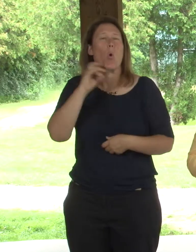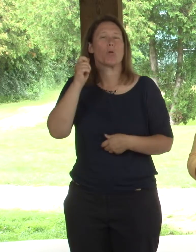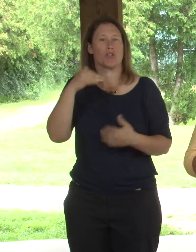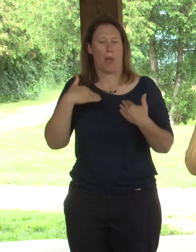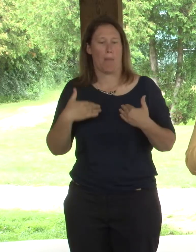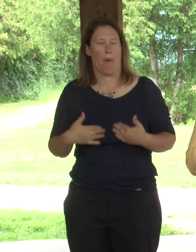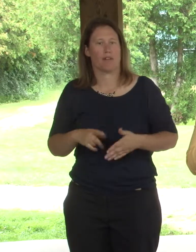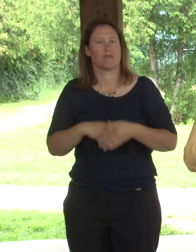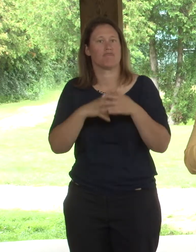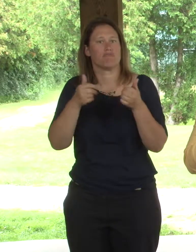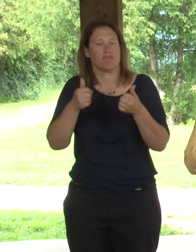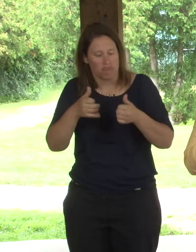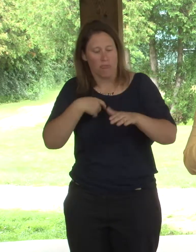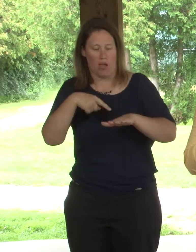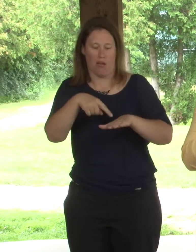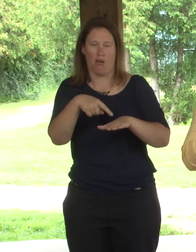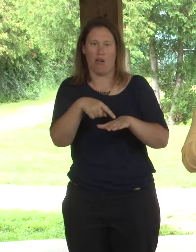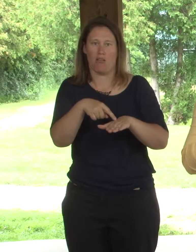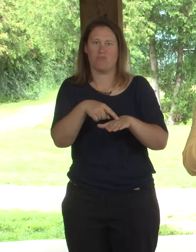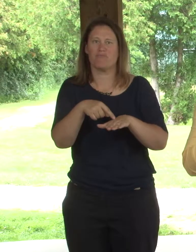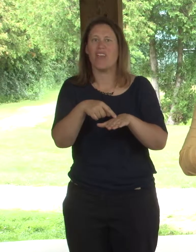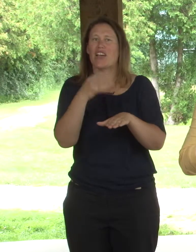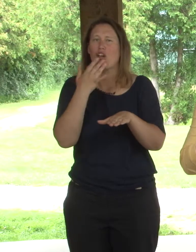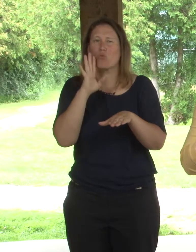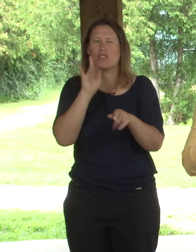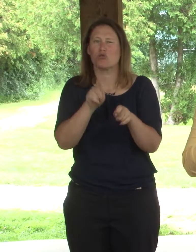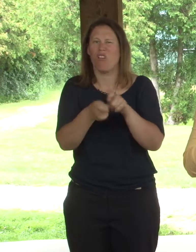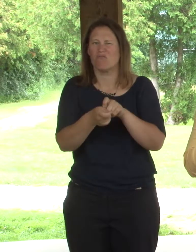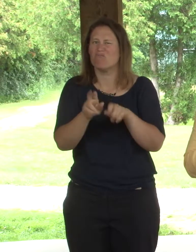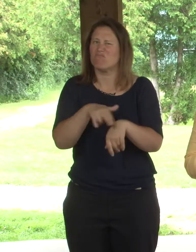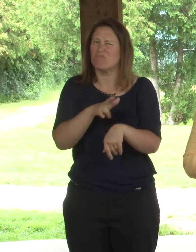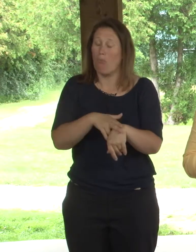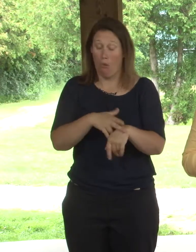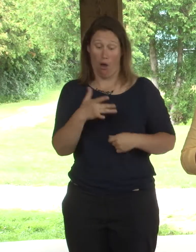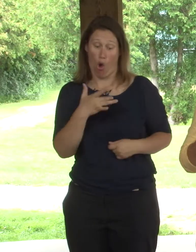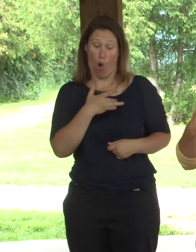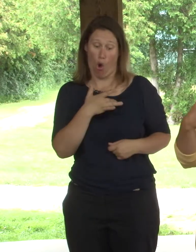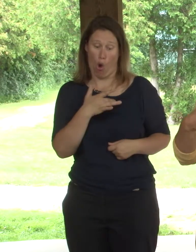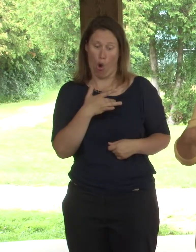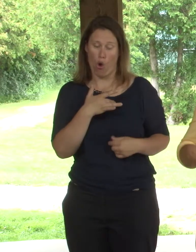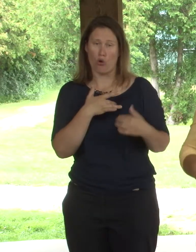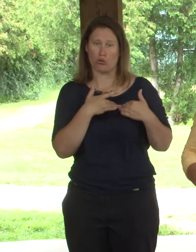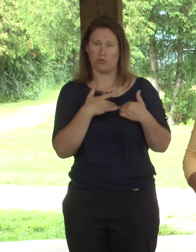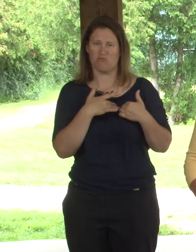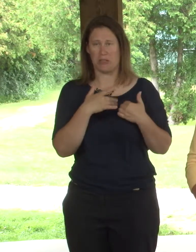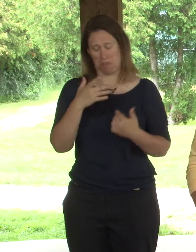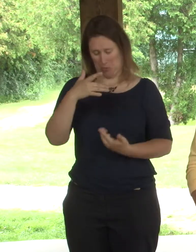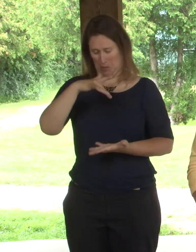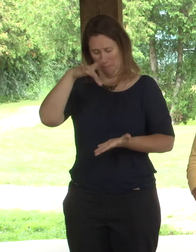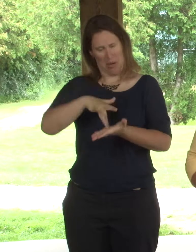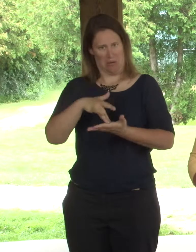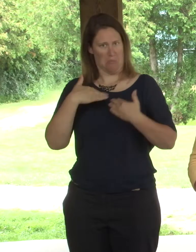body. And if we figure our heart is kind of central, but in, the upper region, it's got a bit of a ways